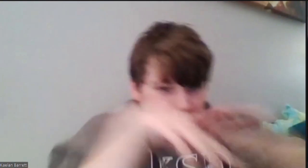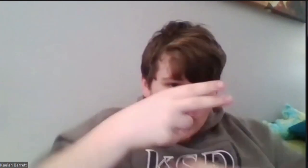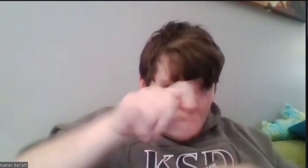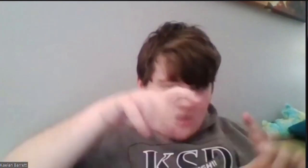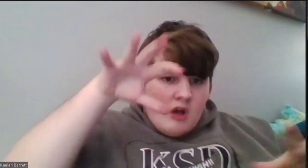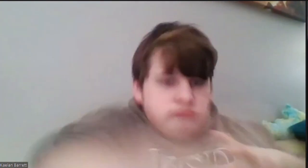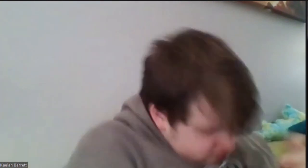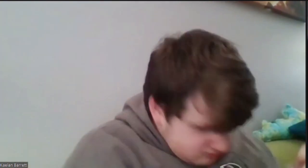in.